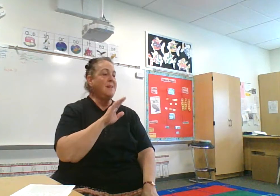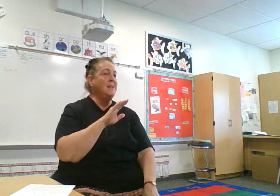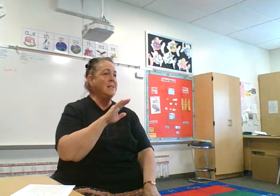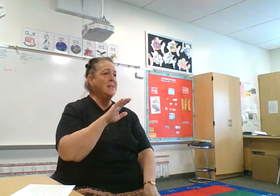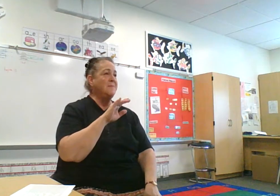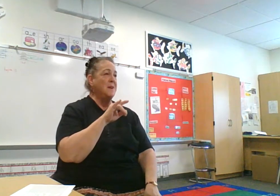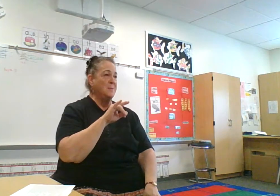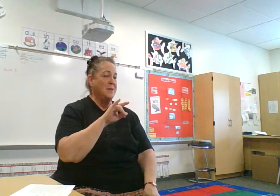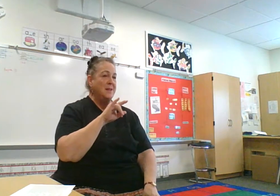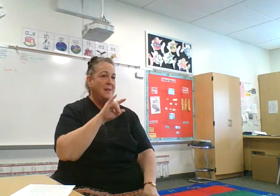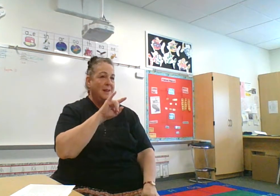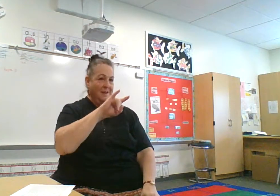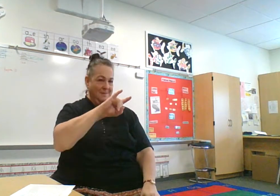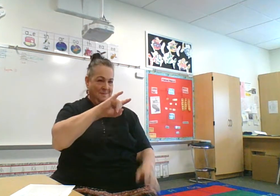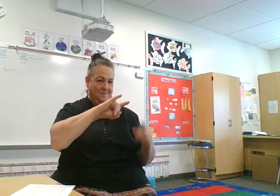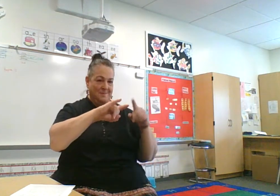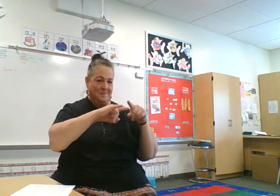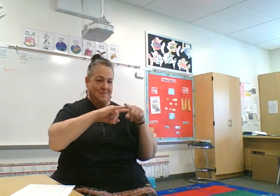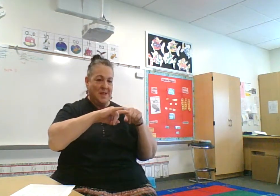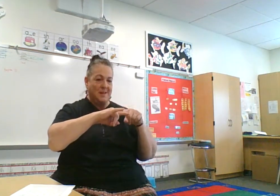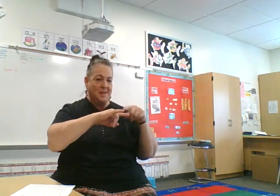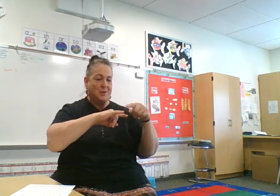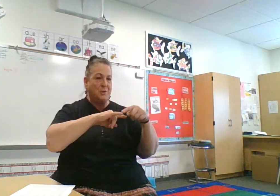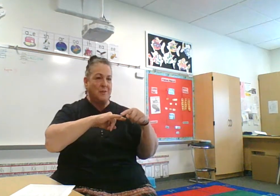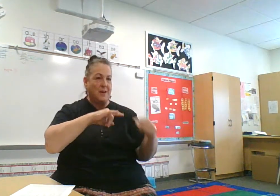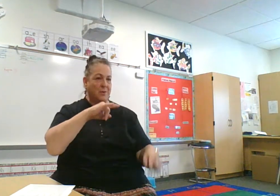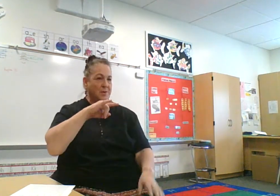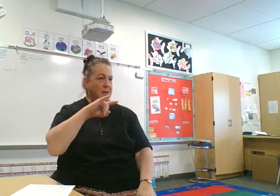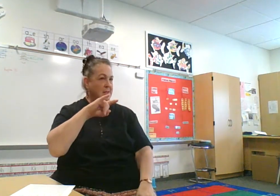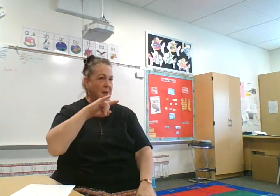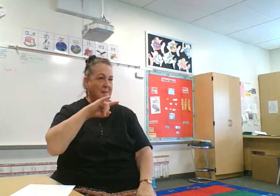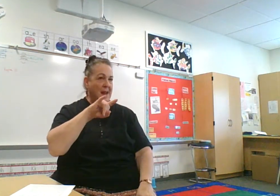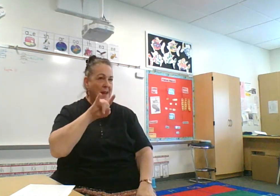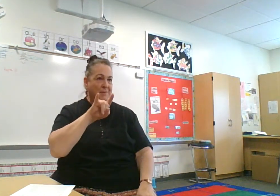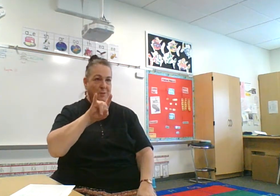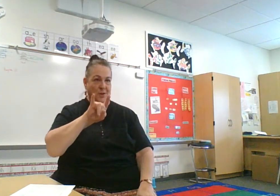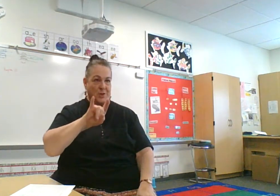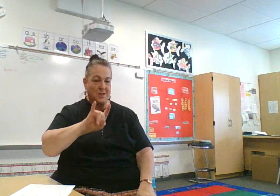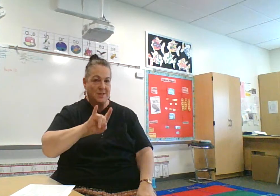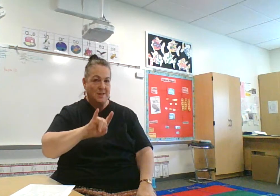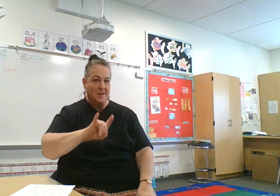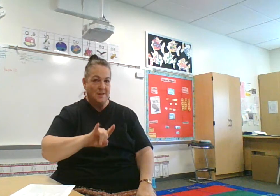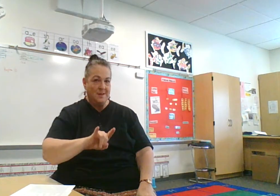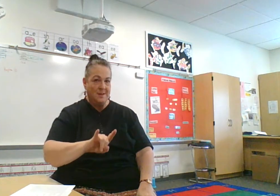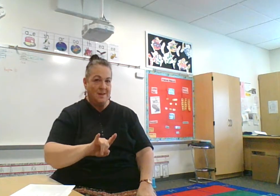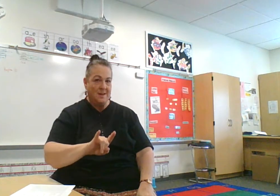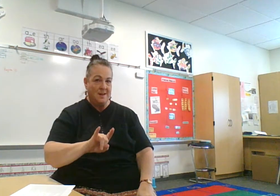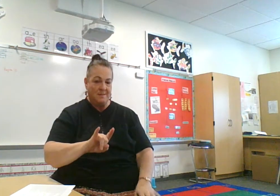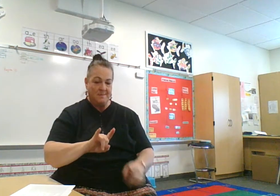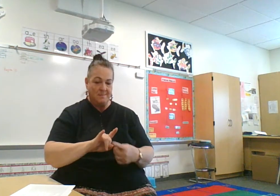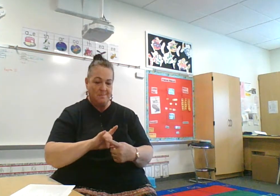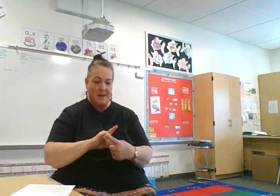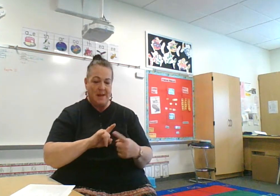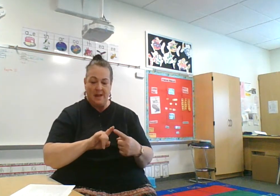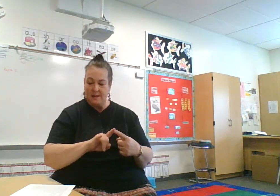This is a fun one. Take these two fingers. It's not the I love you. It's just the pinky and the